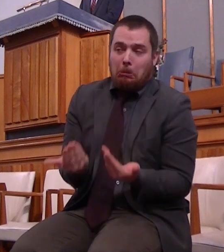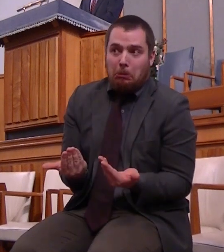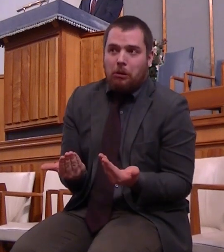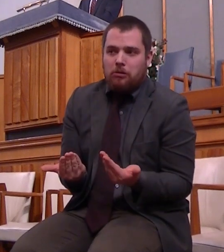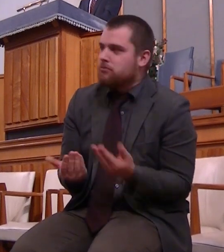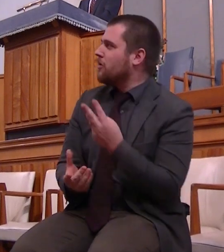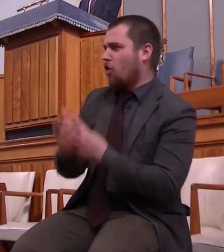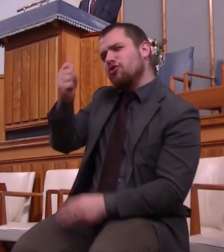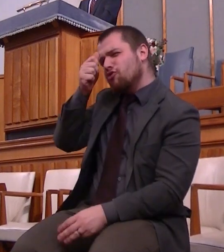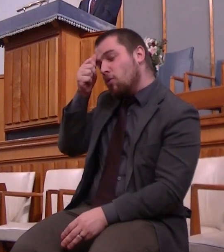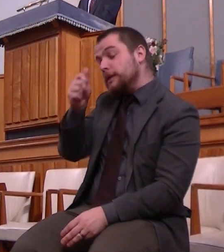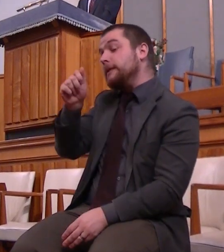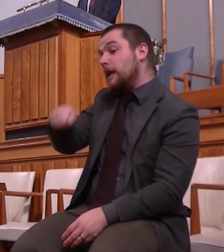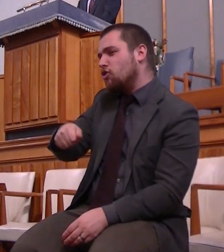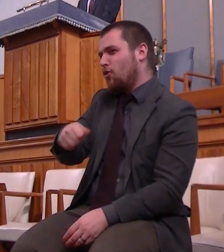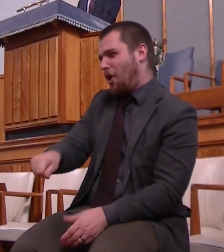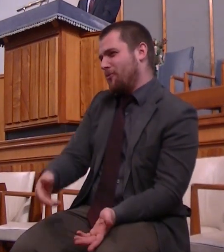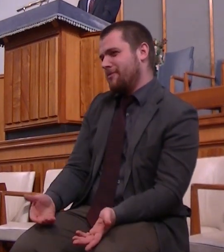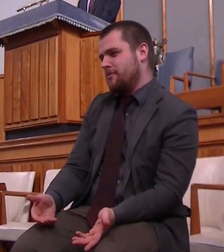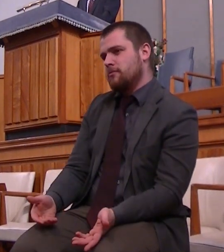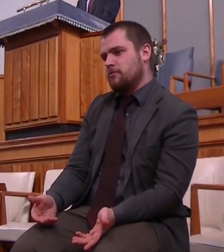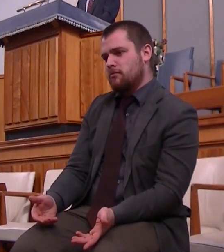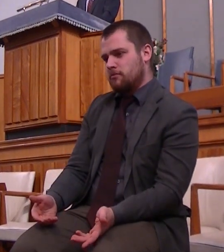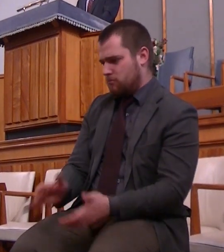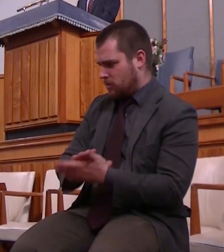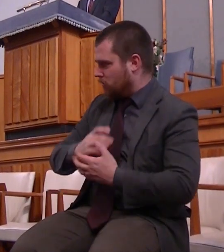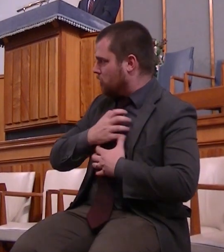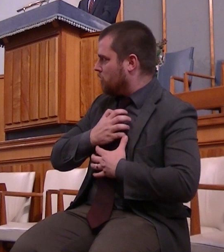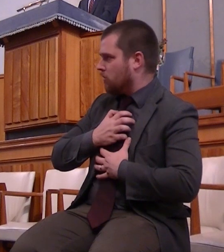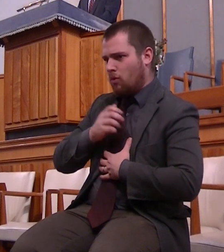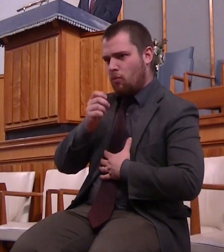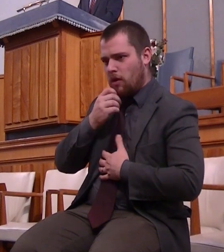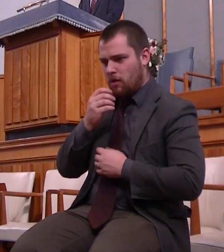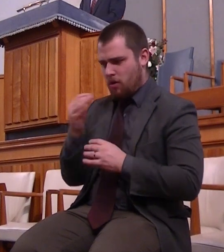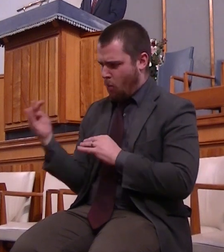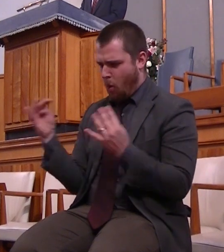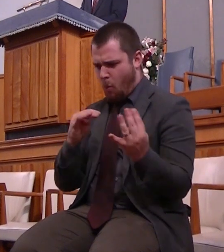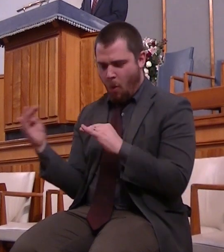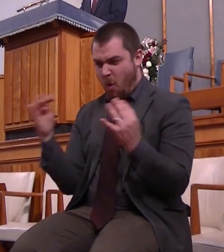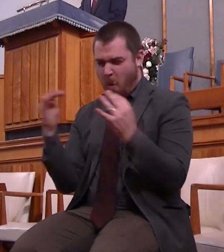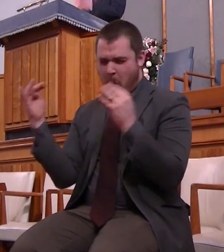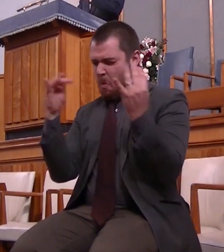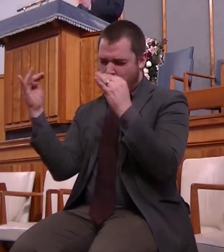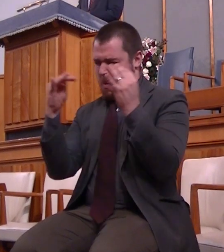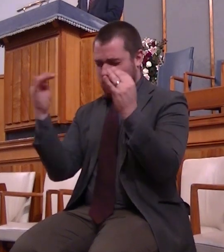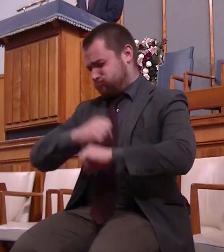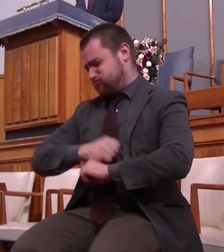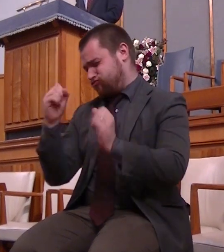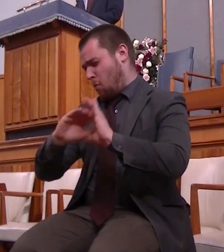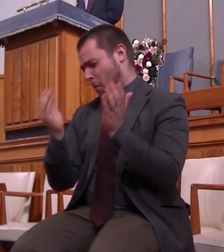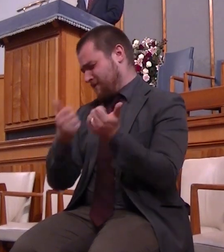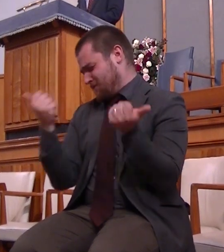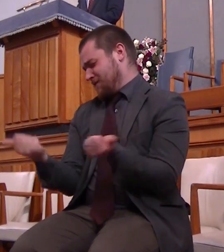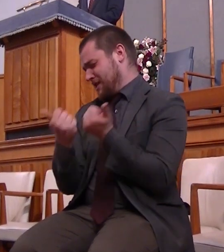an ecological incident or global warming that brings all things to an end. it will be the hand of God. These things, for all I